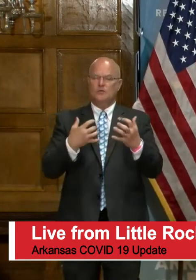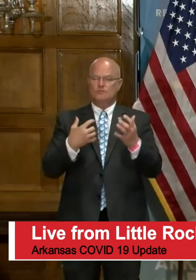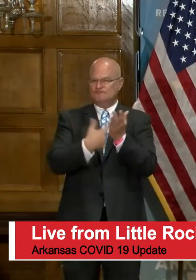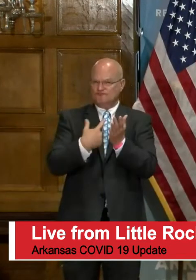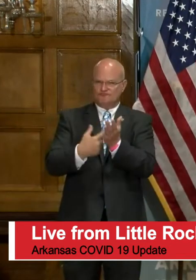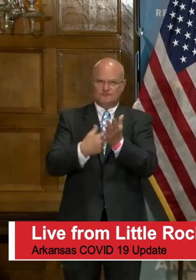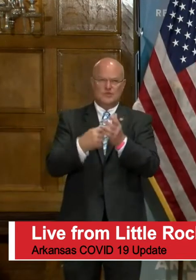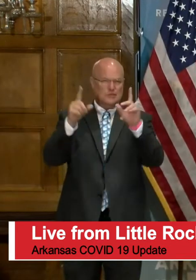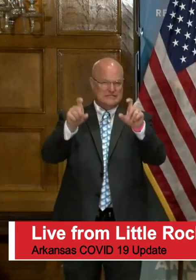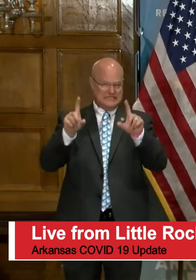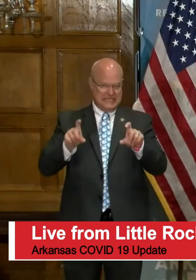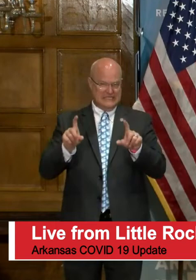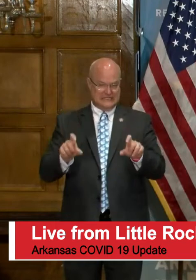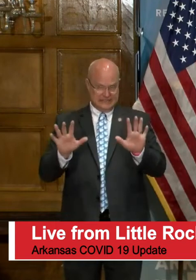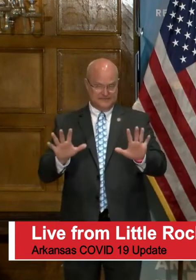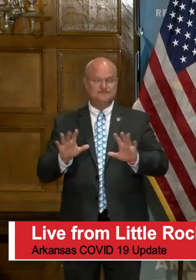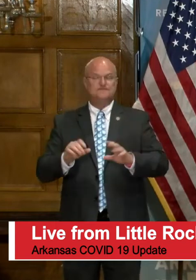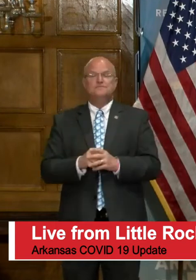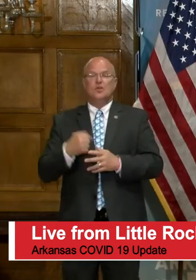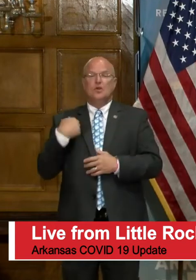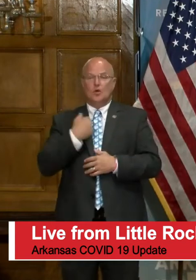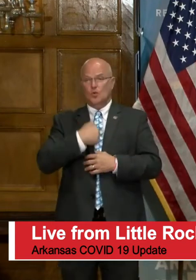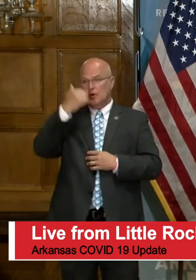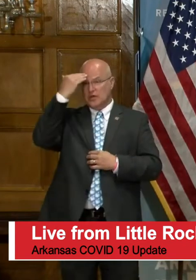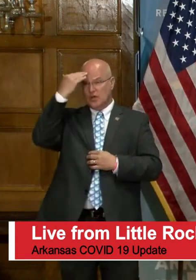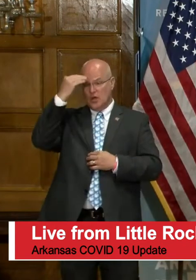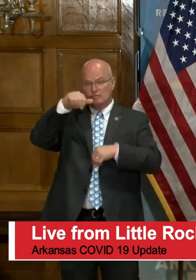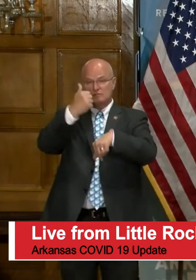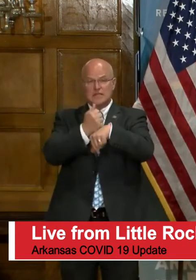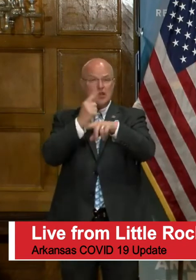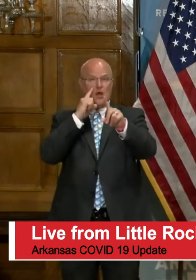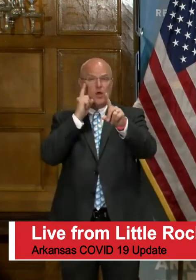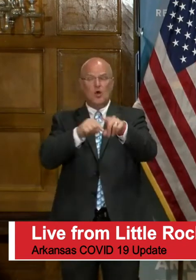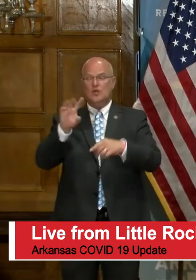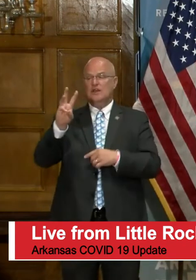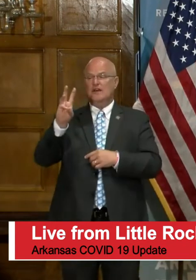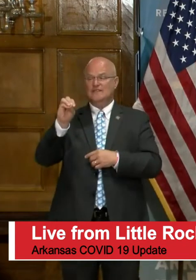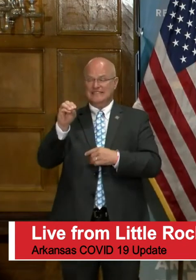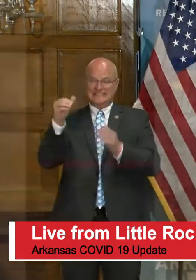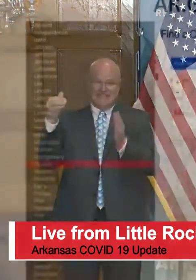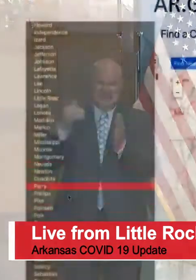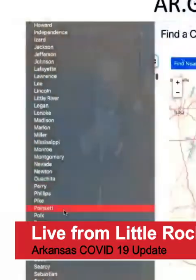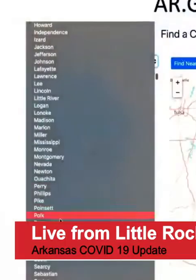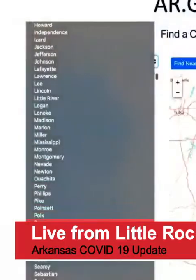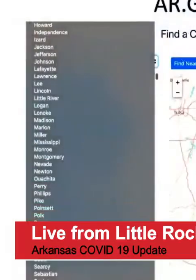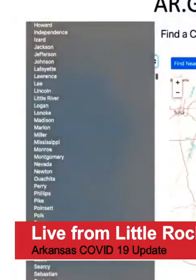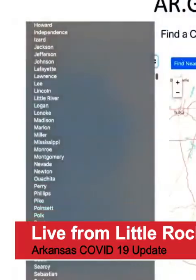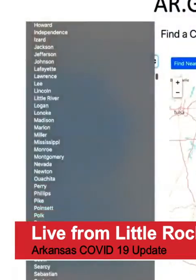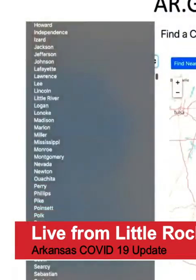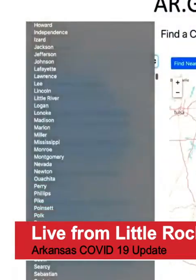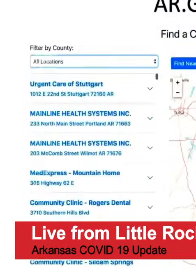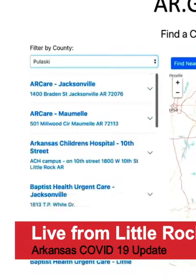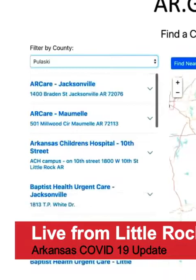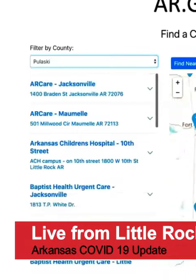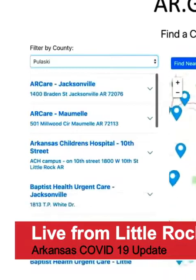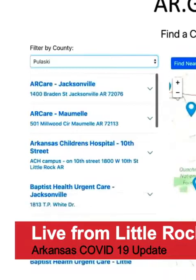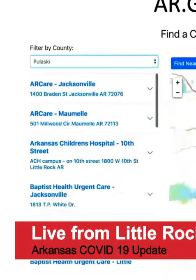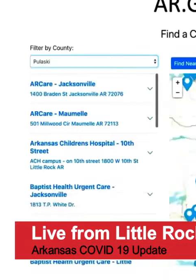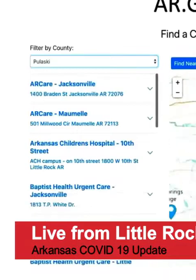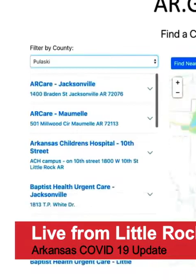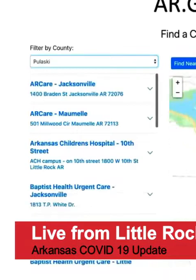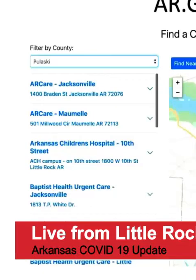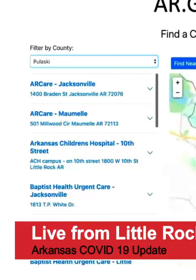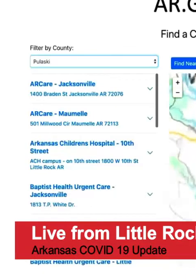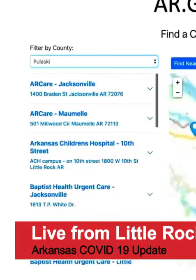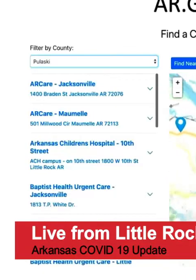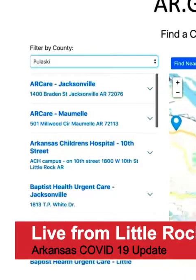we've talked about testing, and we know that we've set a goal of 60,000 tests this month. This is a